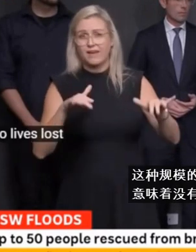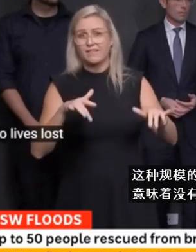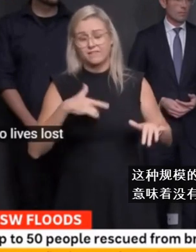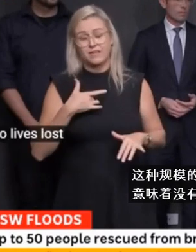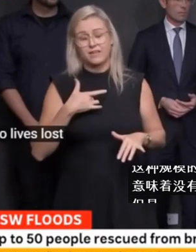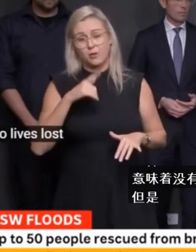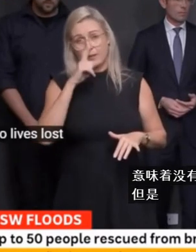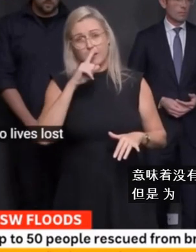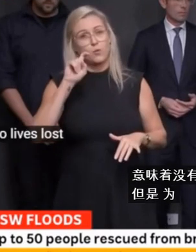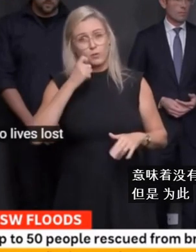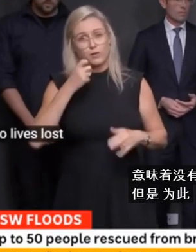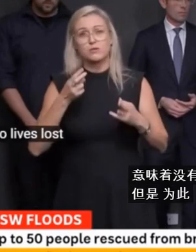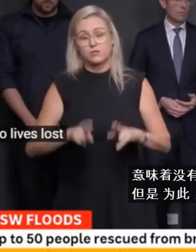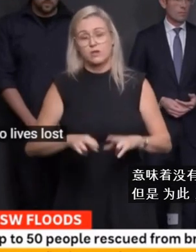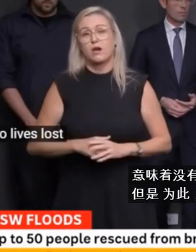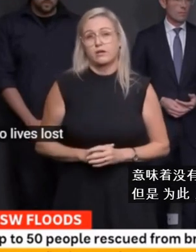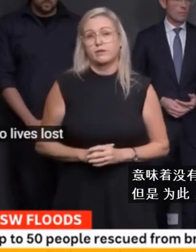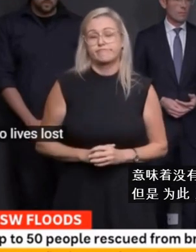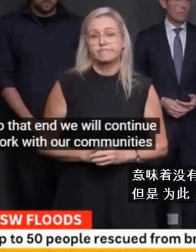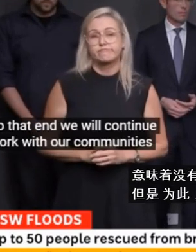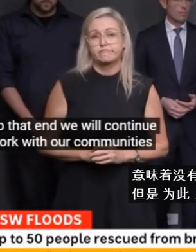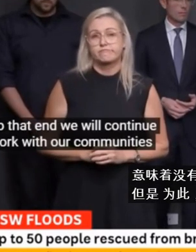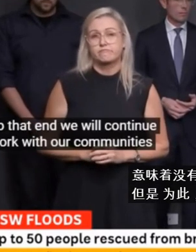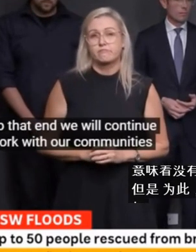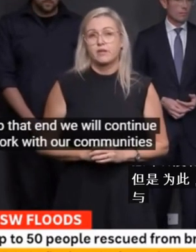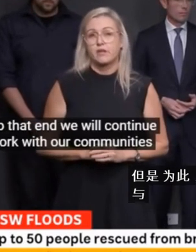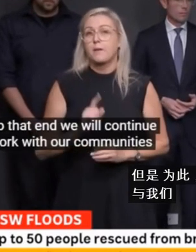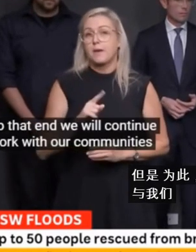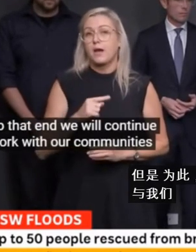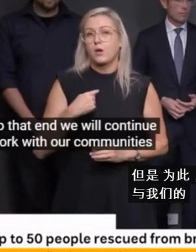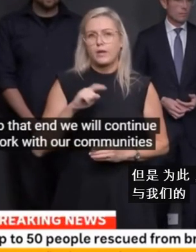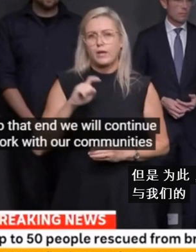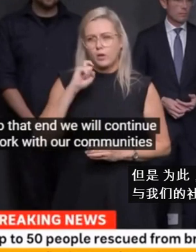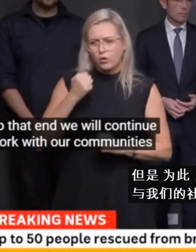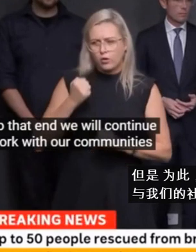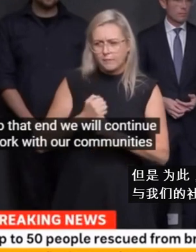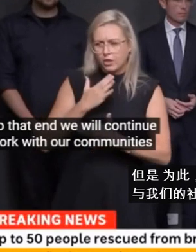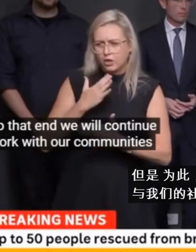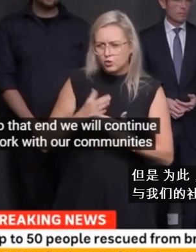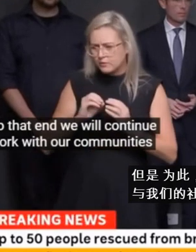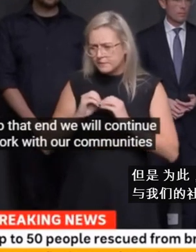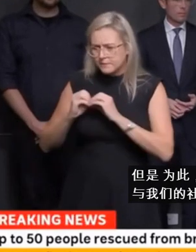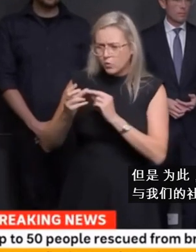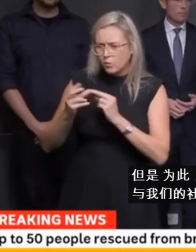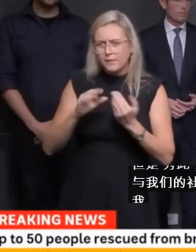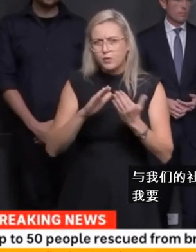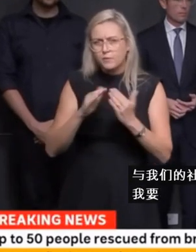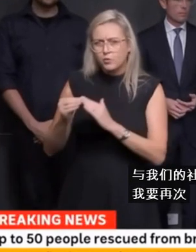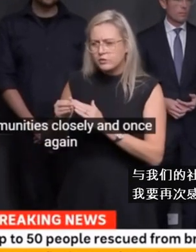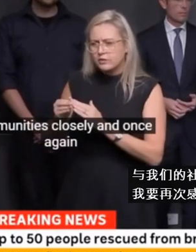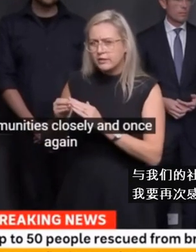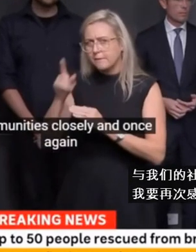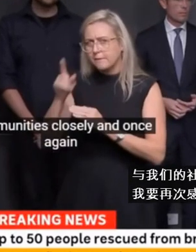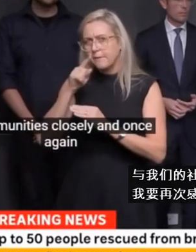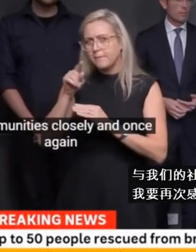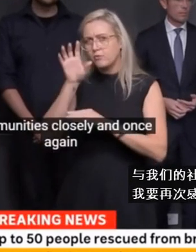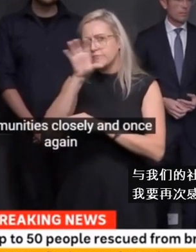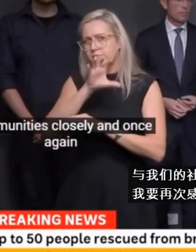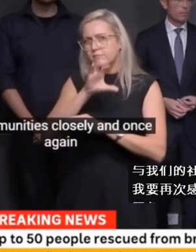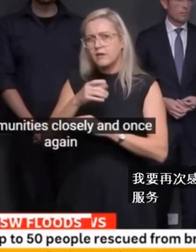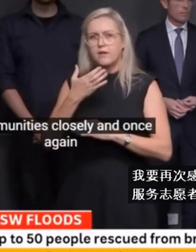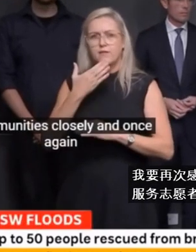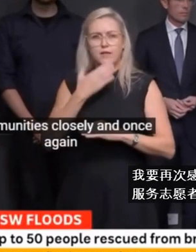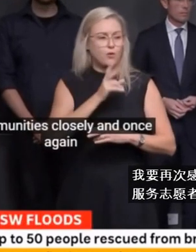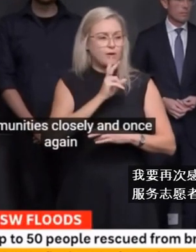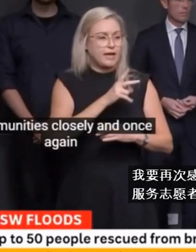lost. But to that end, we will continue to work with our communities closely. And once again, I want to thank our